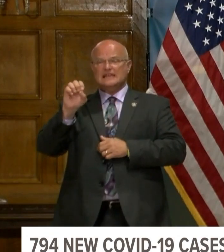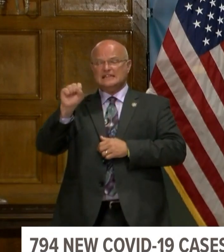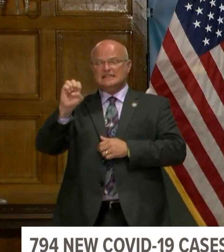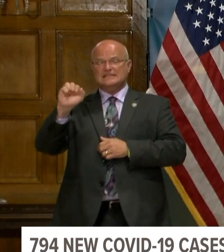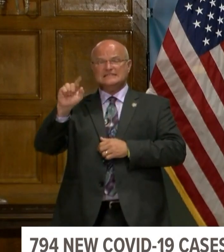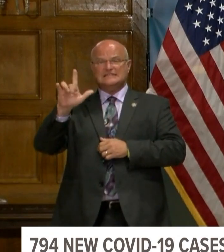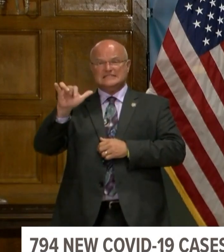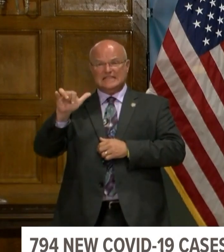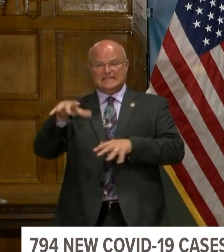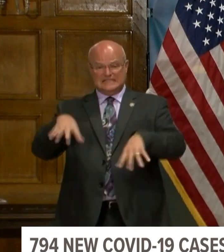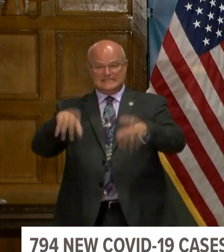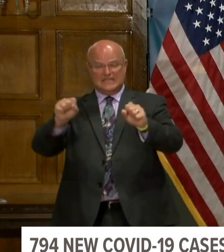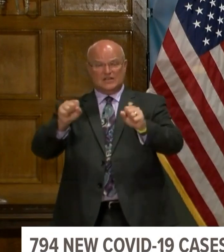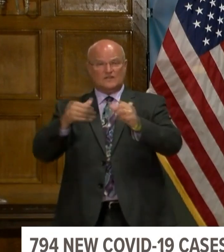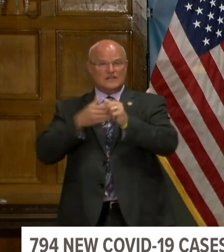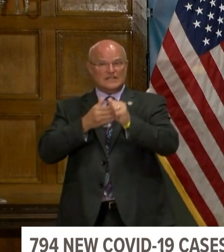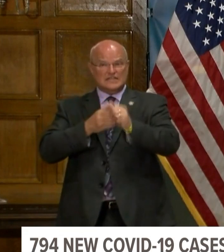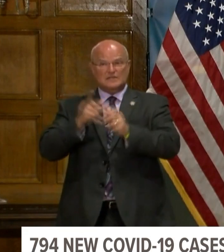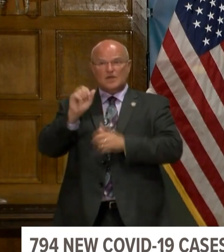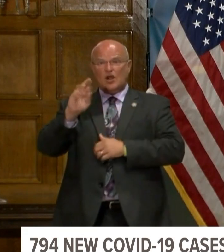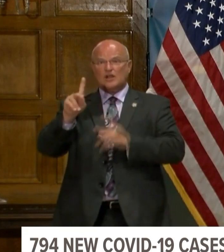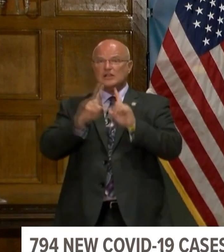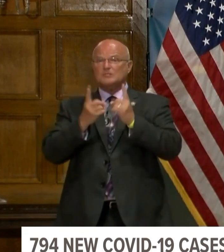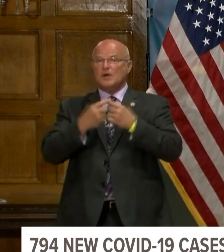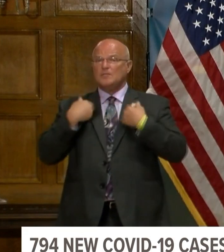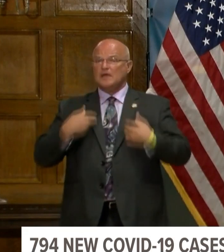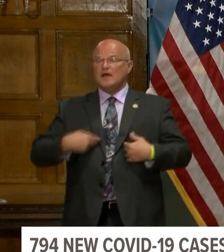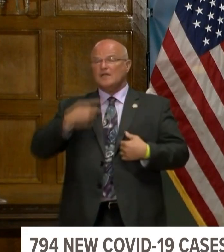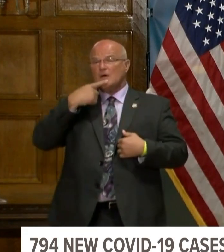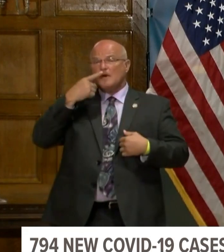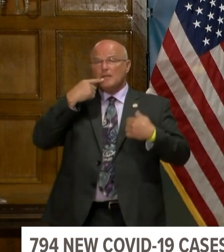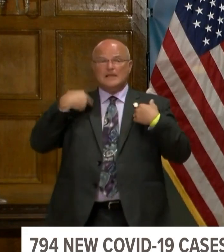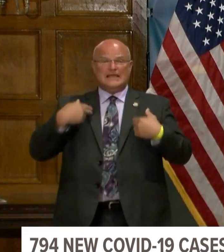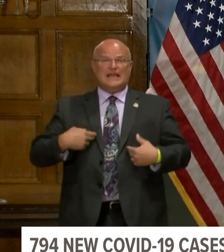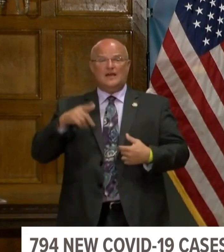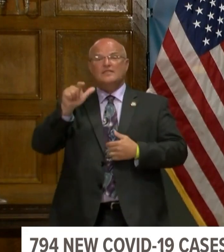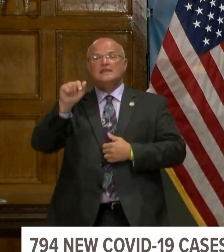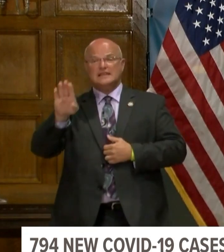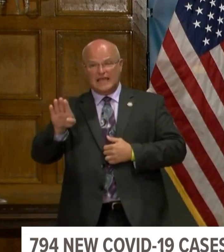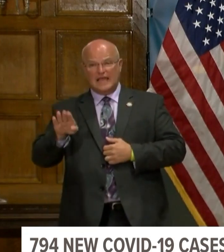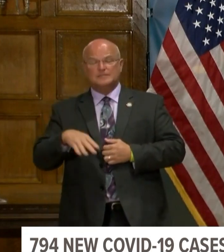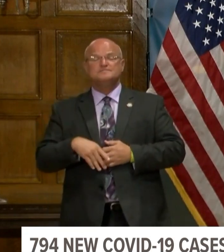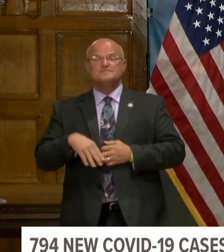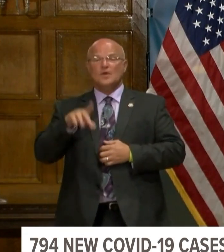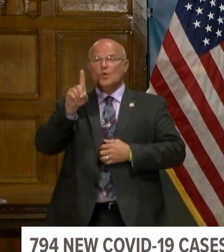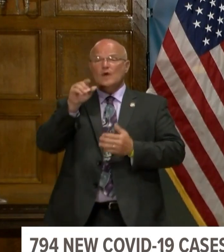over leadership of the Arkansas Department of Health Public Health Lab. The